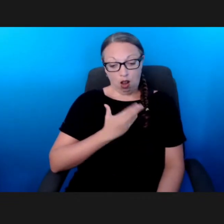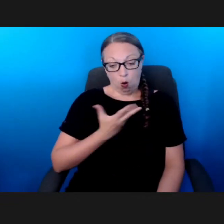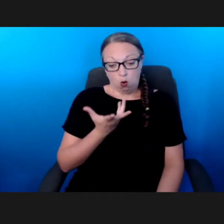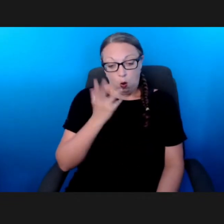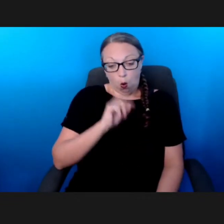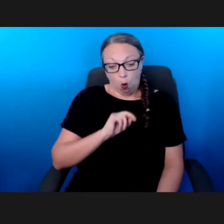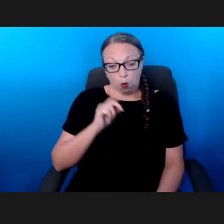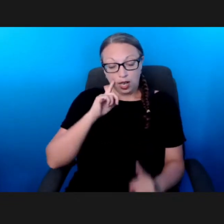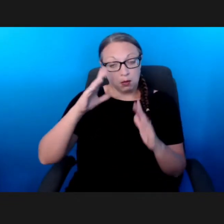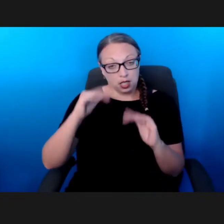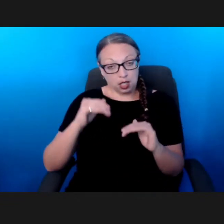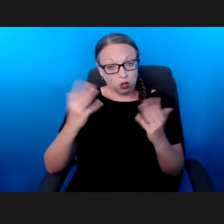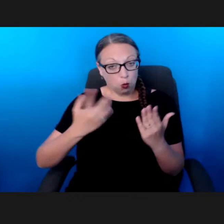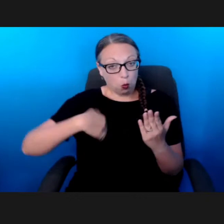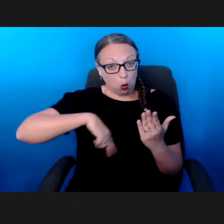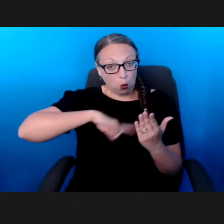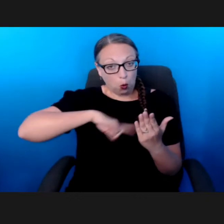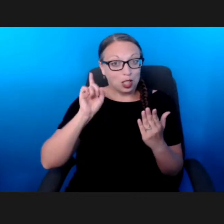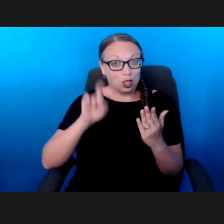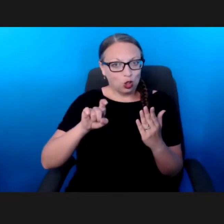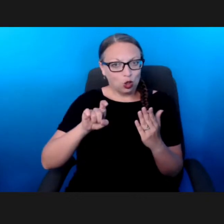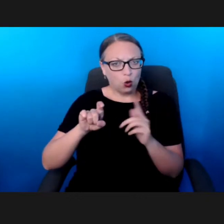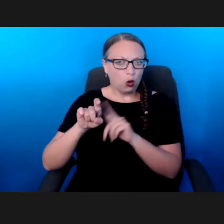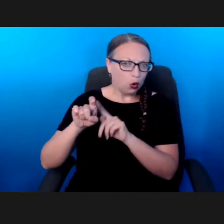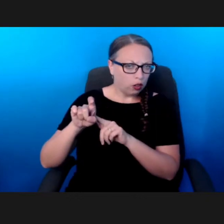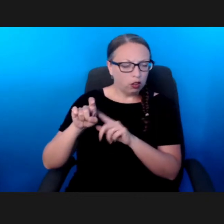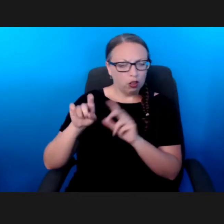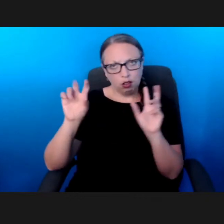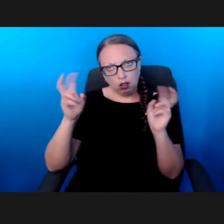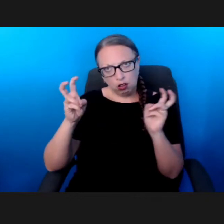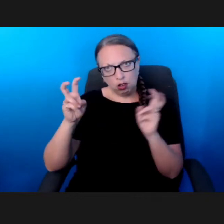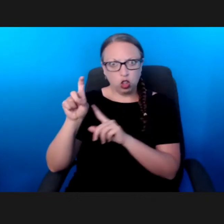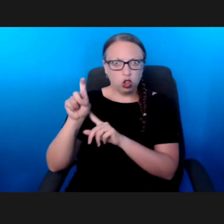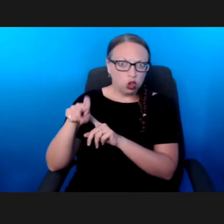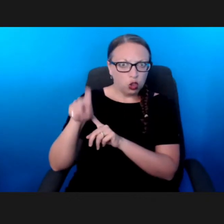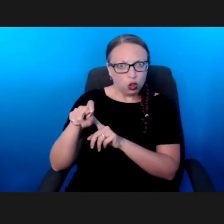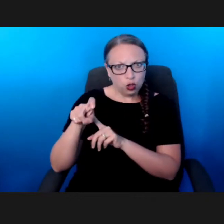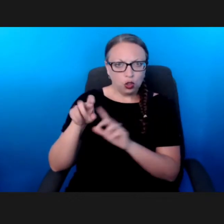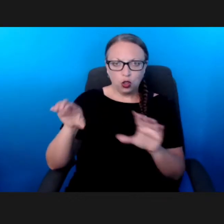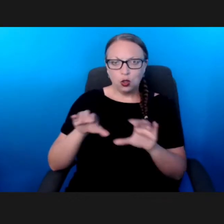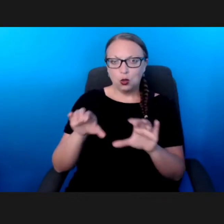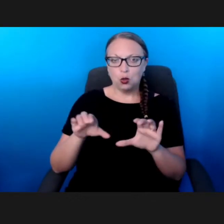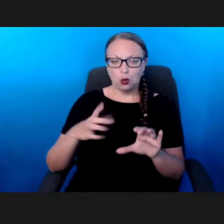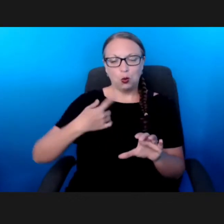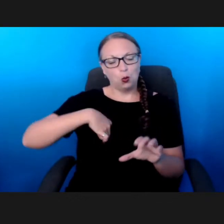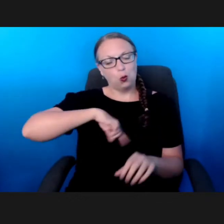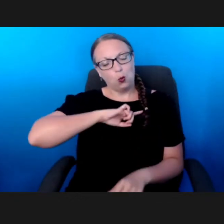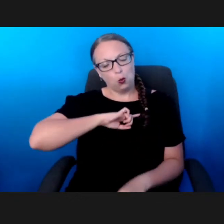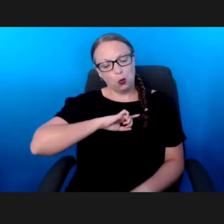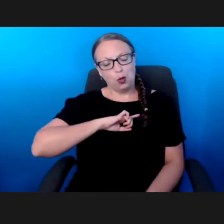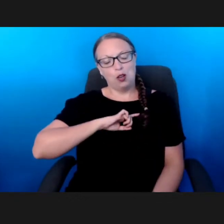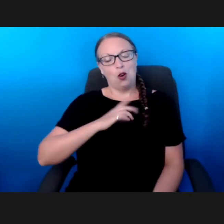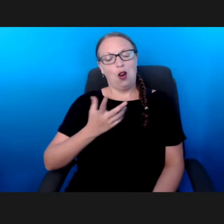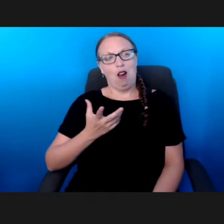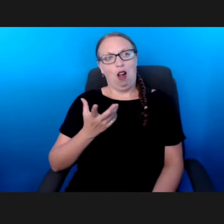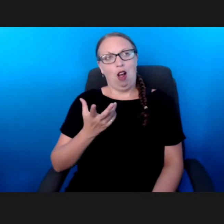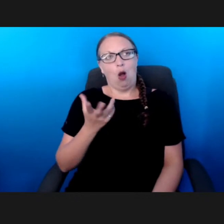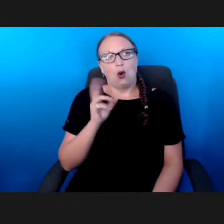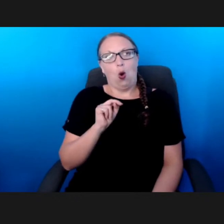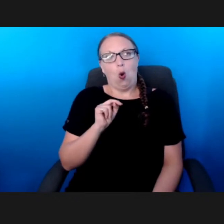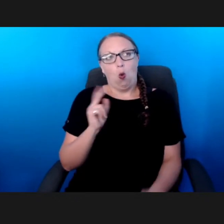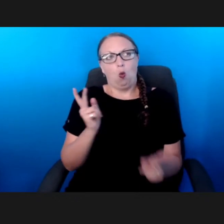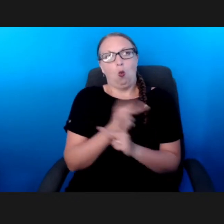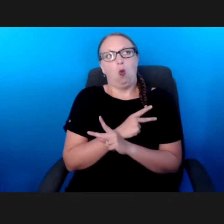should accomplish, the great should, which is we're our own worst critics. We're our own worst